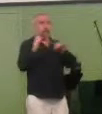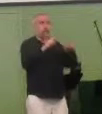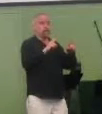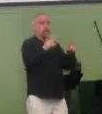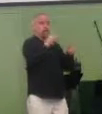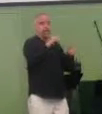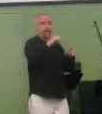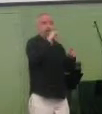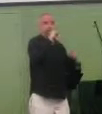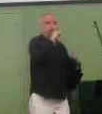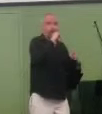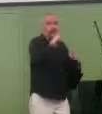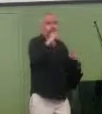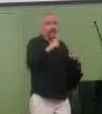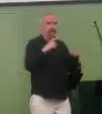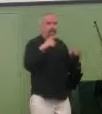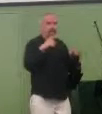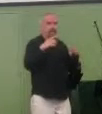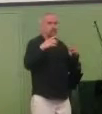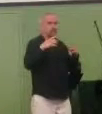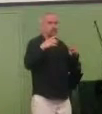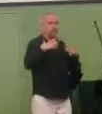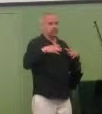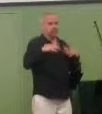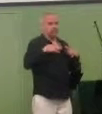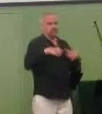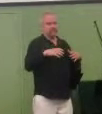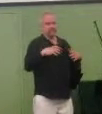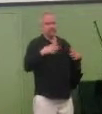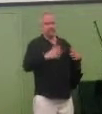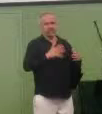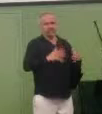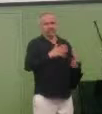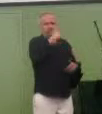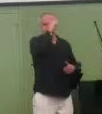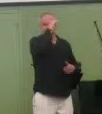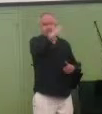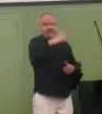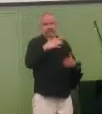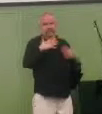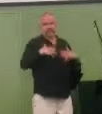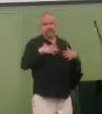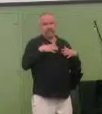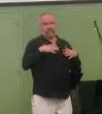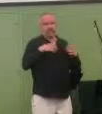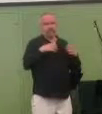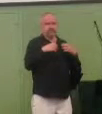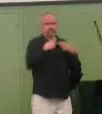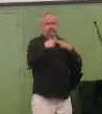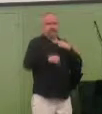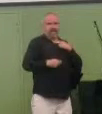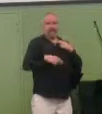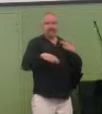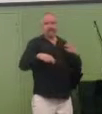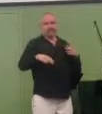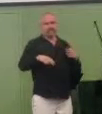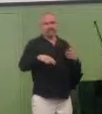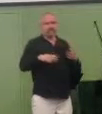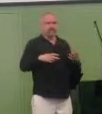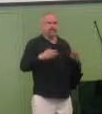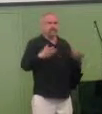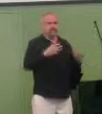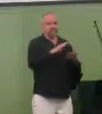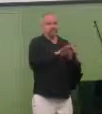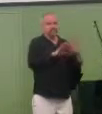or even at work, meaning formal men's clothing, suits and ties and dress shoes, not unisex clothing like jeans or t-shirts,